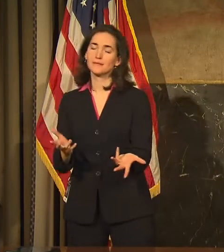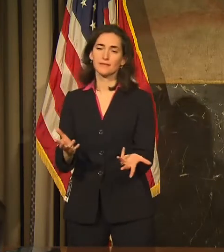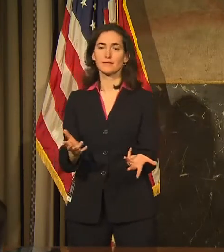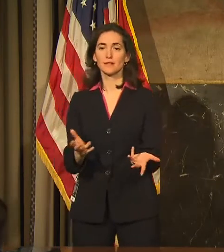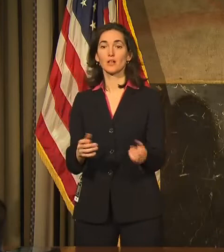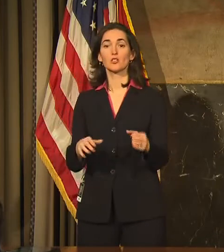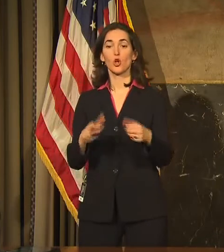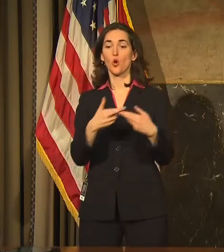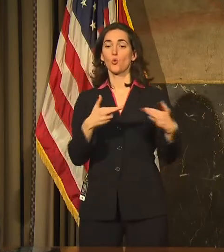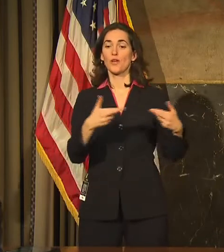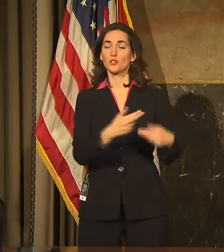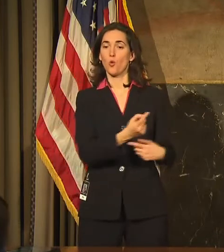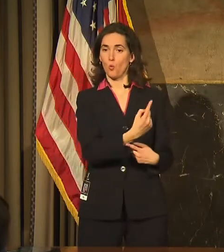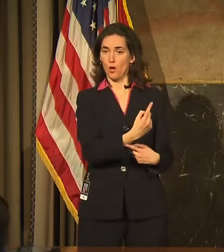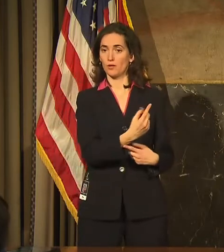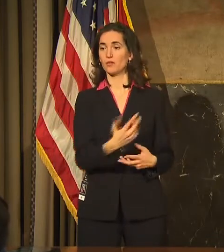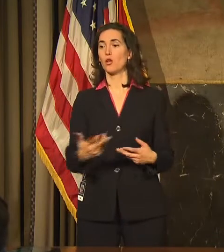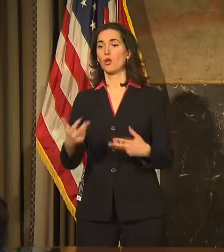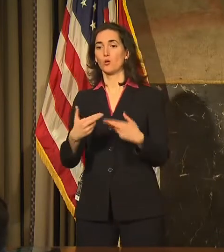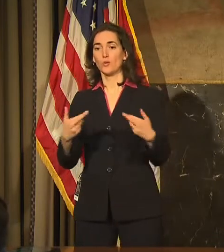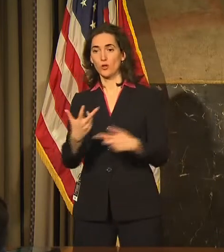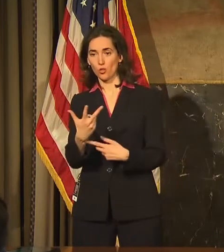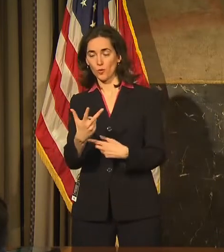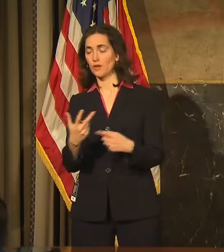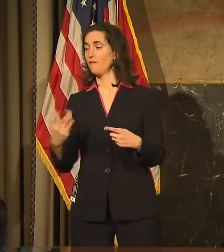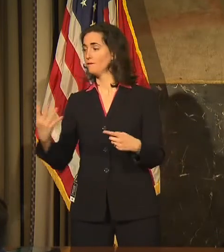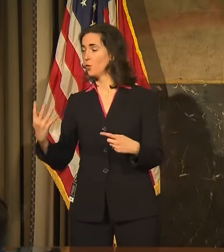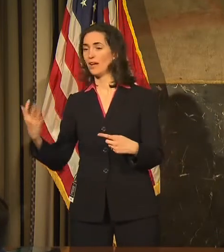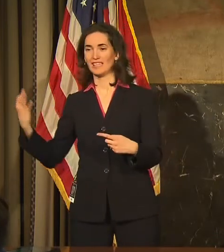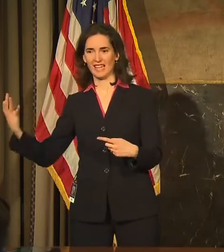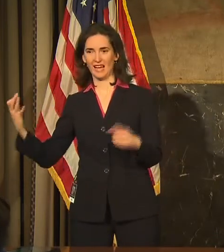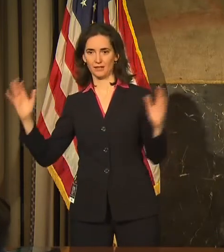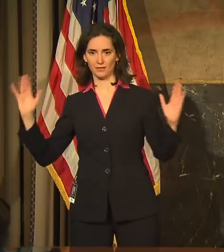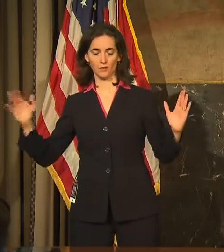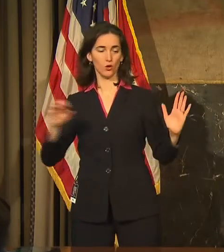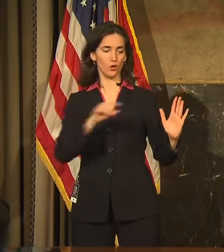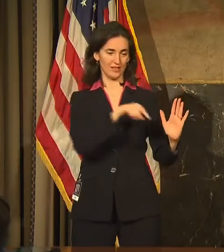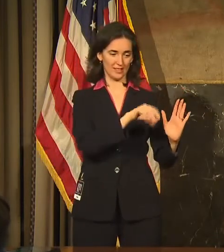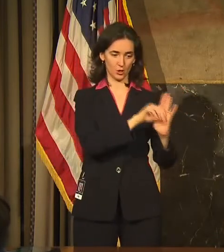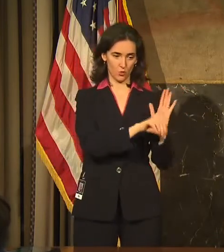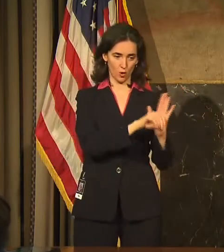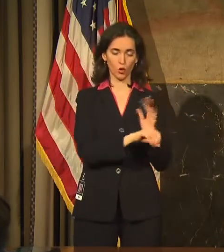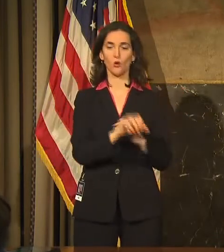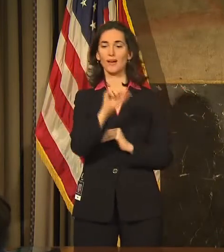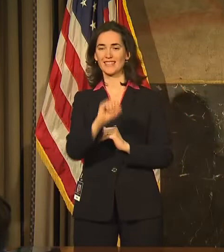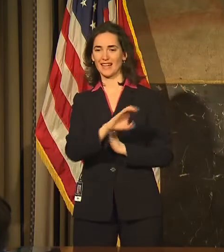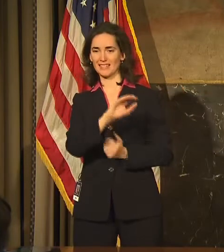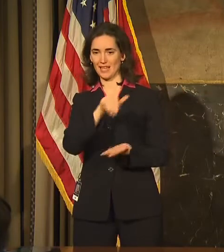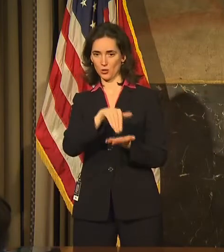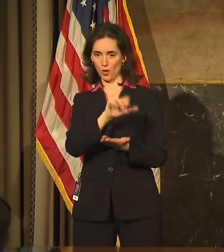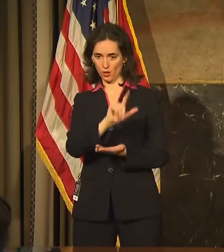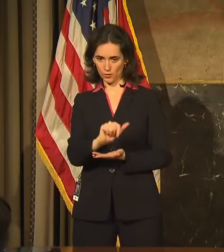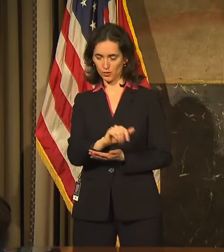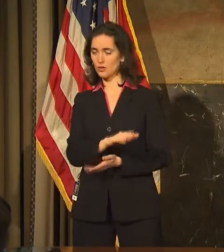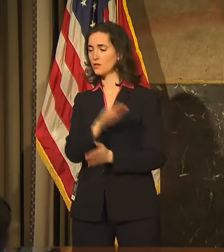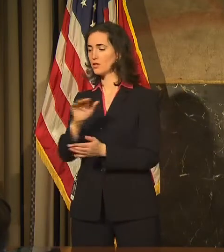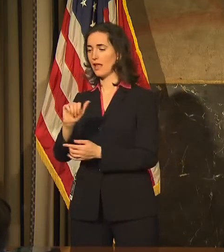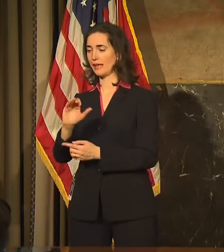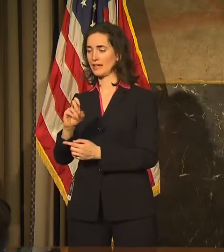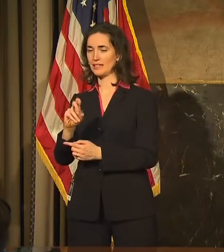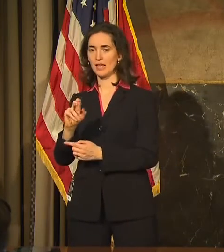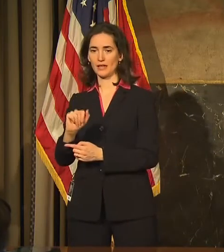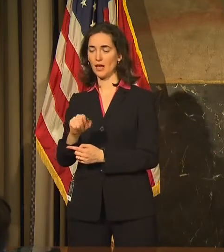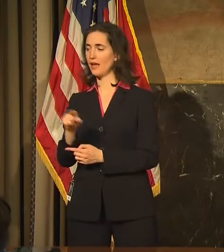Regions 1, 3, 4, and 9. So that's the New Orleans area, South Central Louisiana, Acadiana, and the North